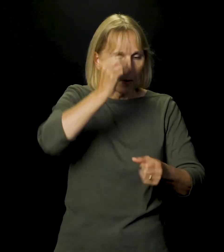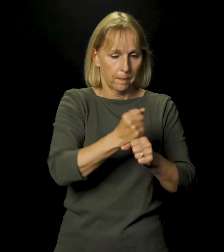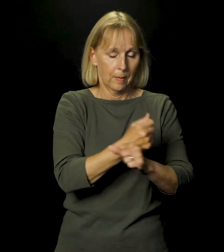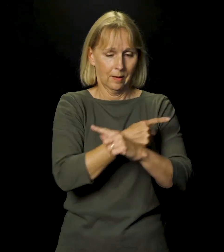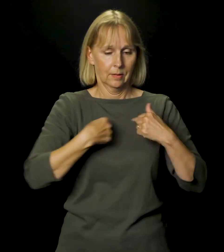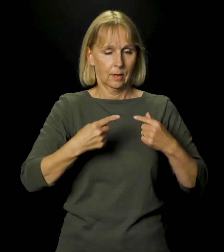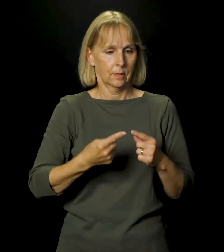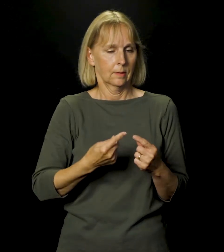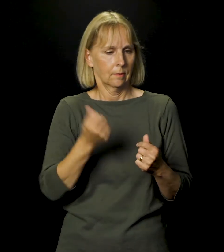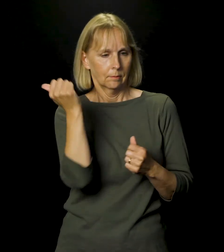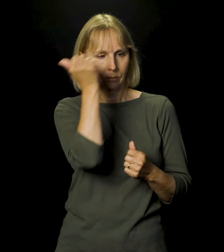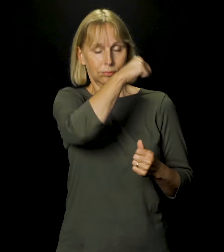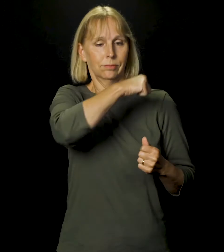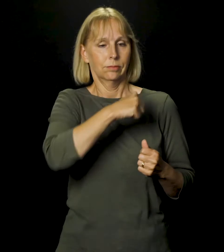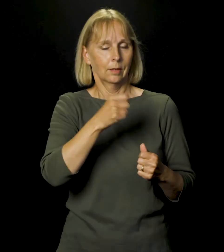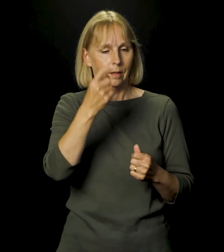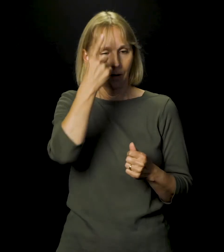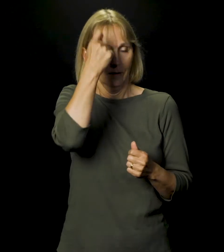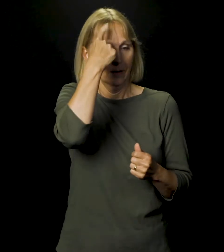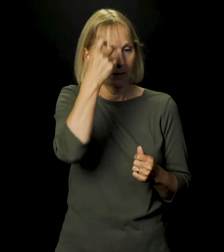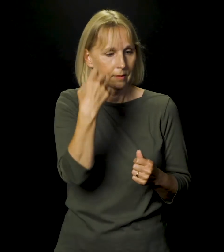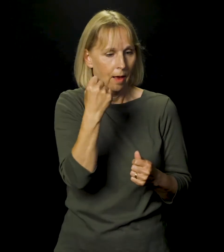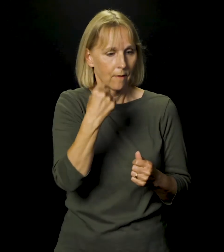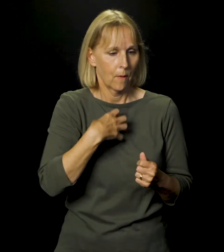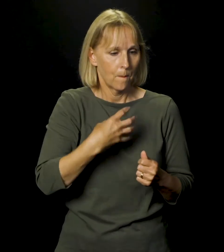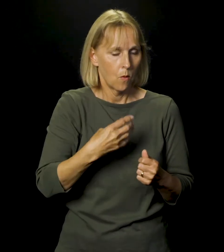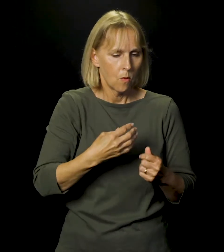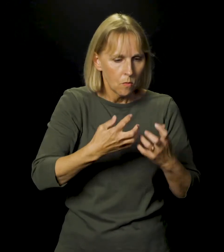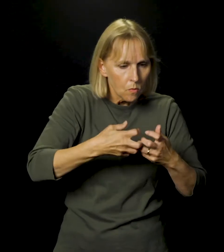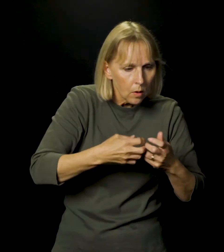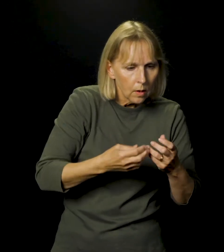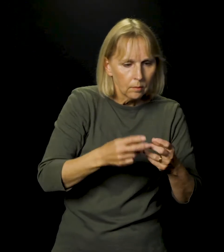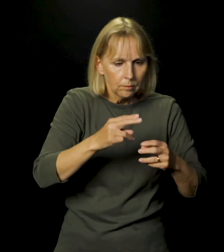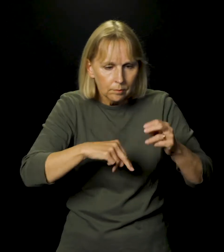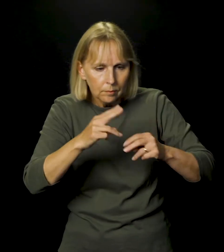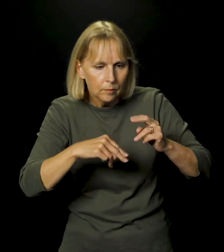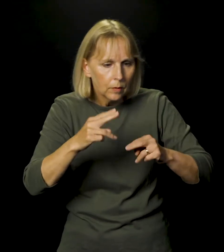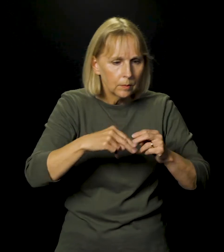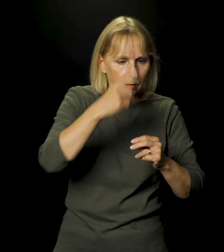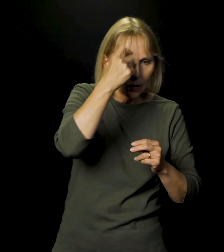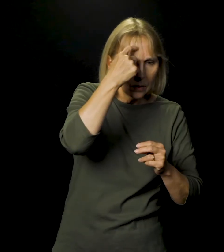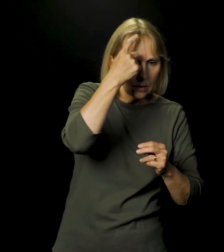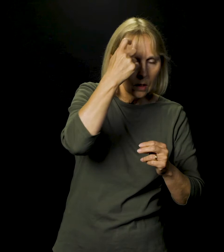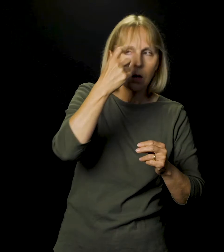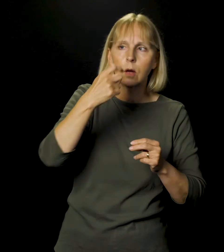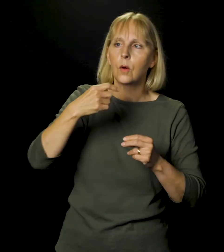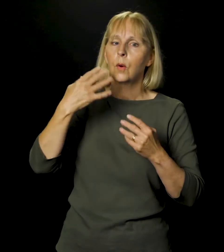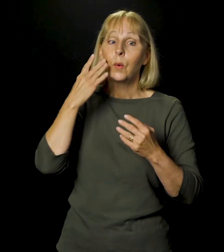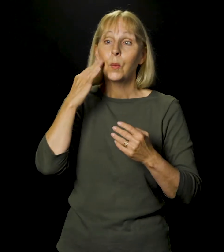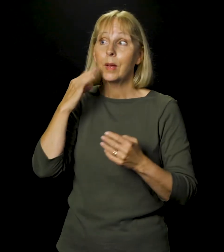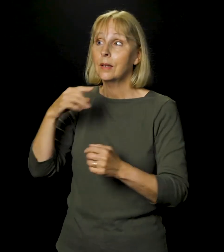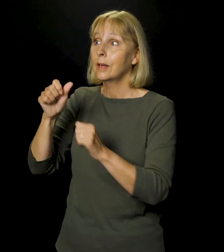others believe or their opinion on this and that, how wonderful is it that stillness with God refreshes our